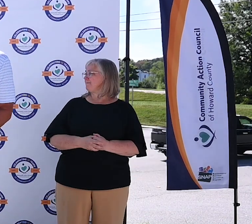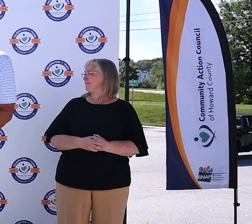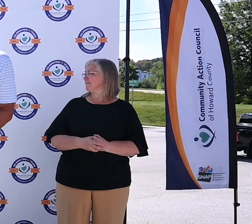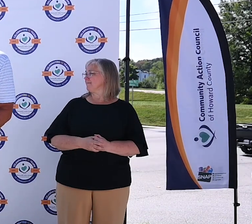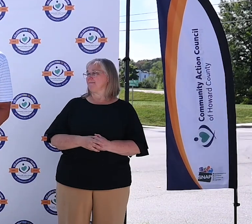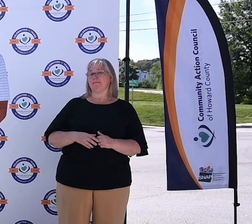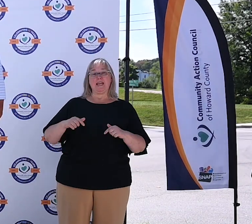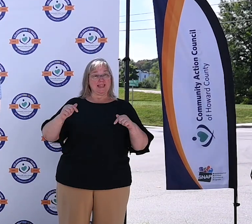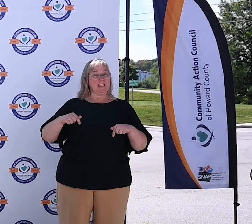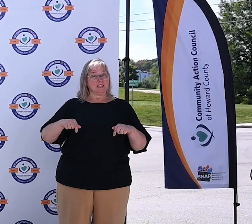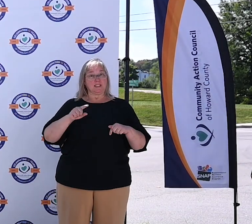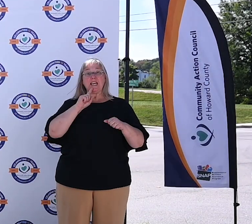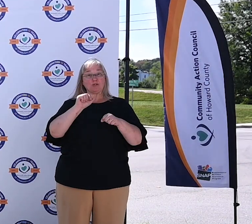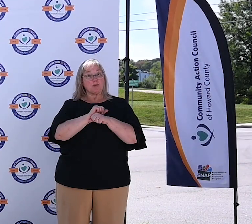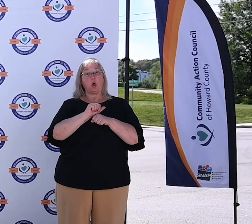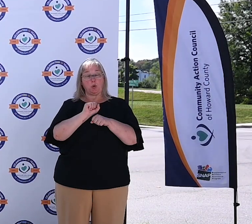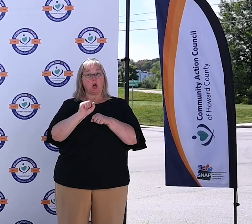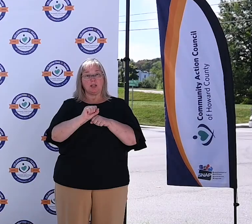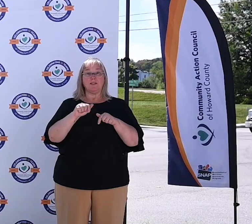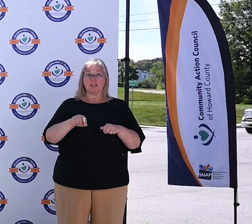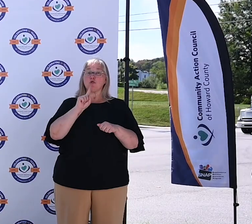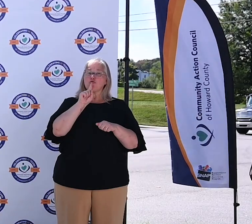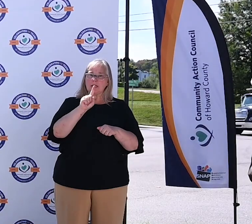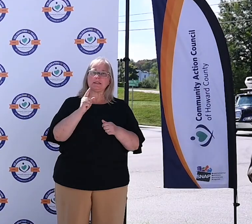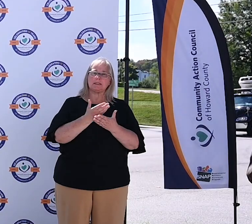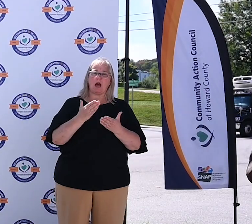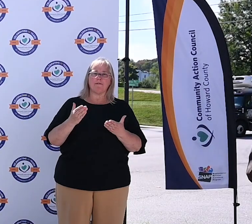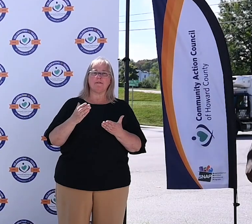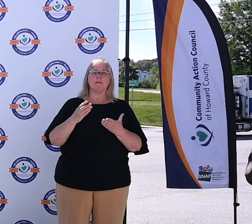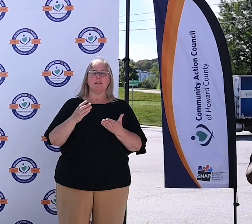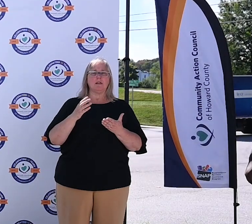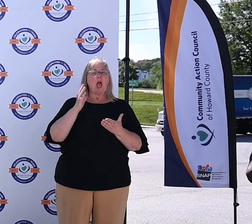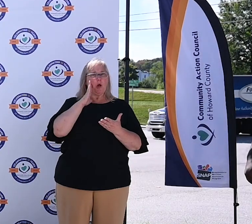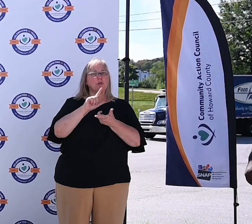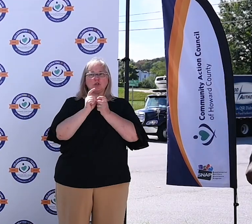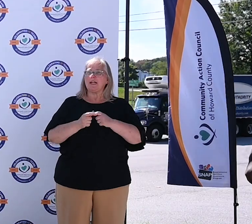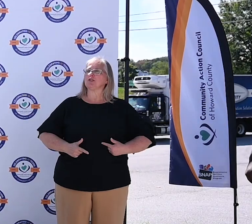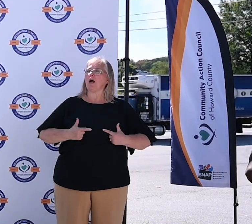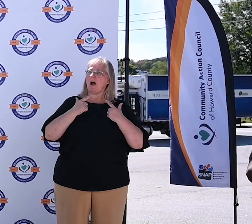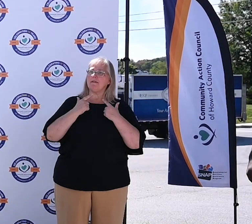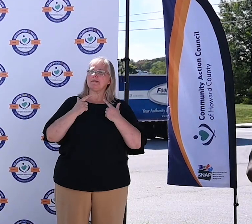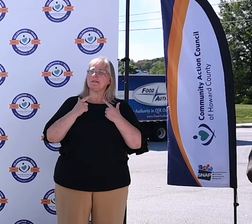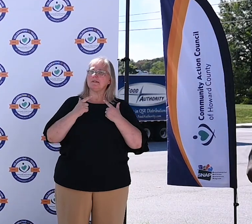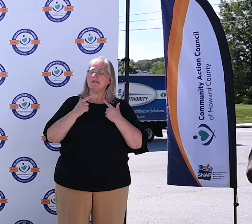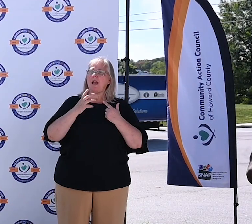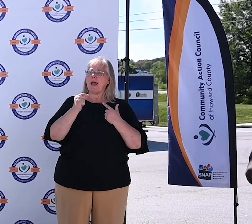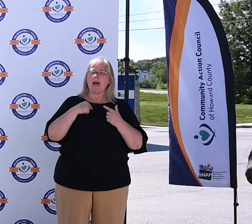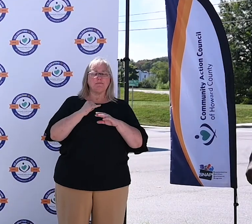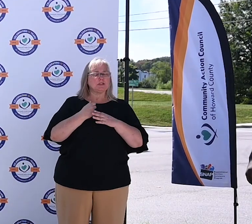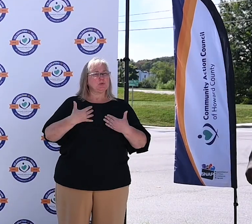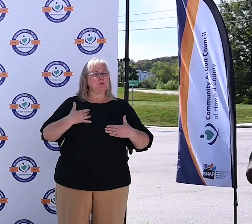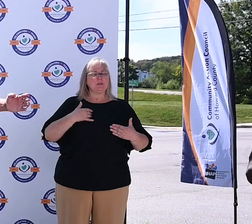This is real work. This is real stuff. It's going to change lives, and I'm just